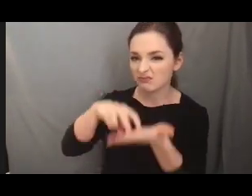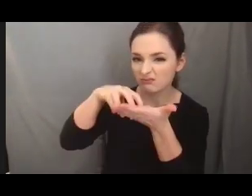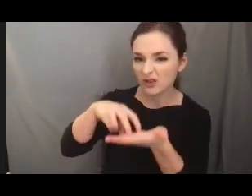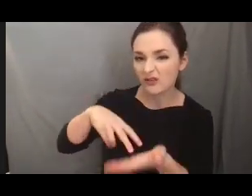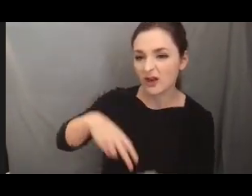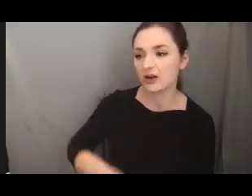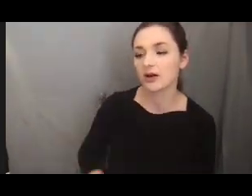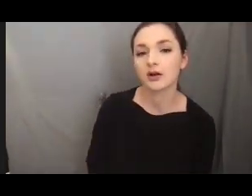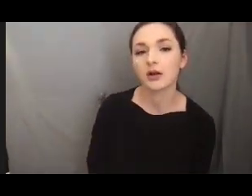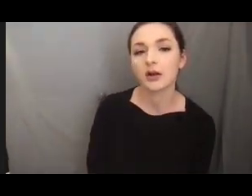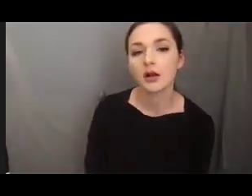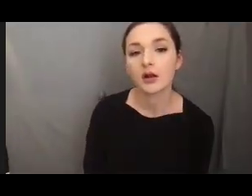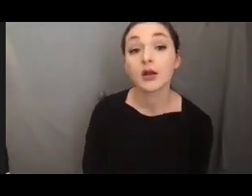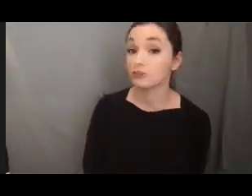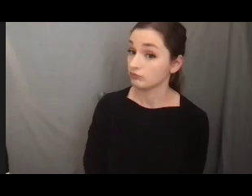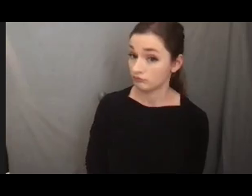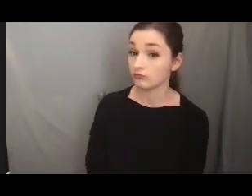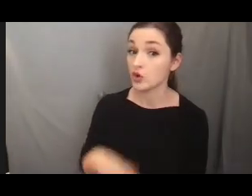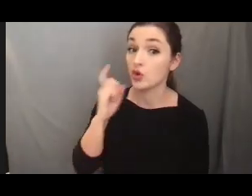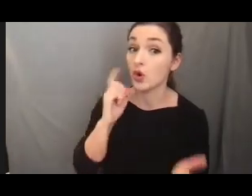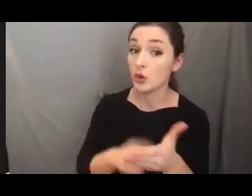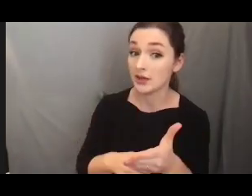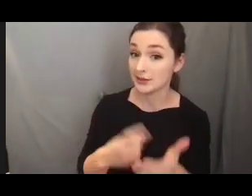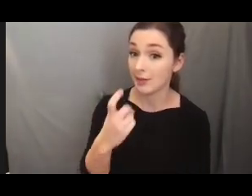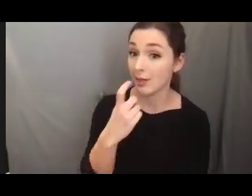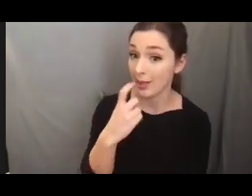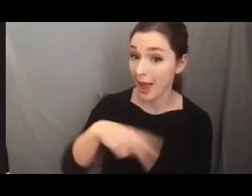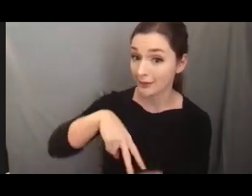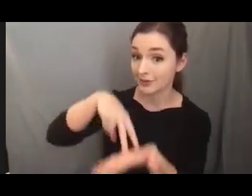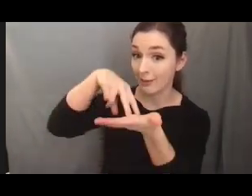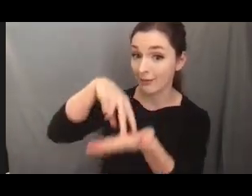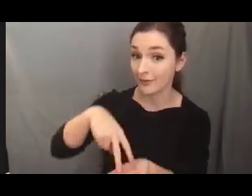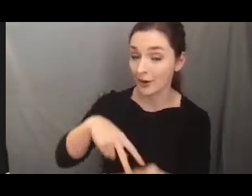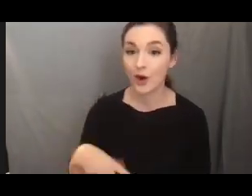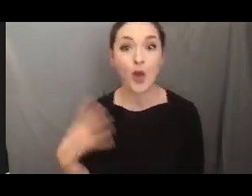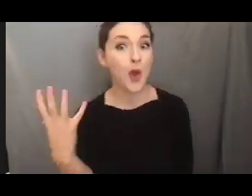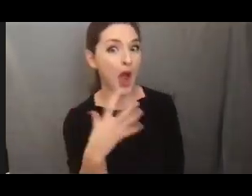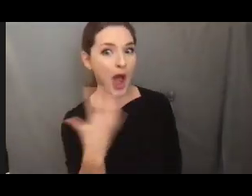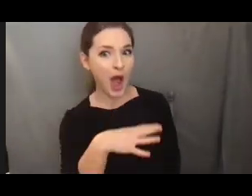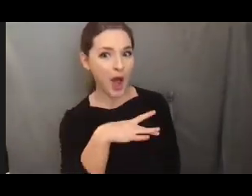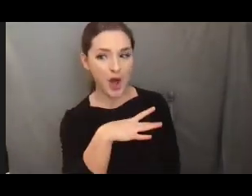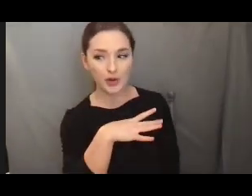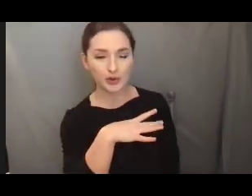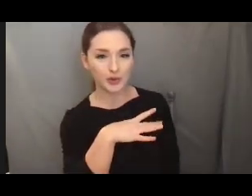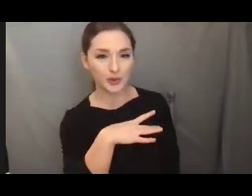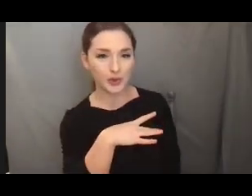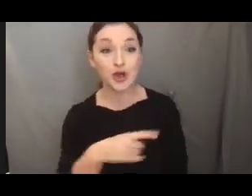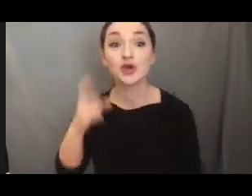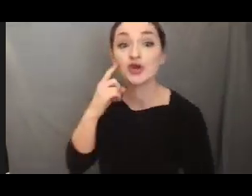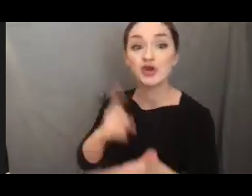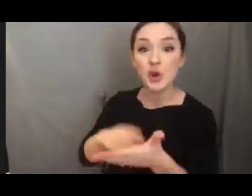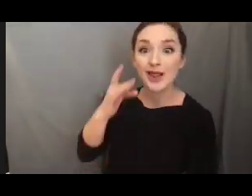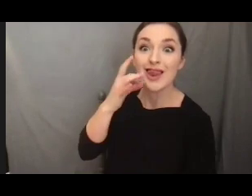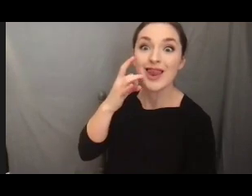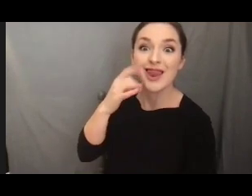elevator. First of all, it's a glass elevator. You don't see those every day. Look at that. That's cool. All those lights in the background. Is that okay if we I can- walk in? Yeah, you go ahead,